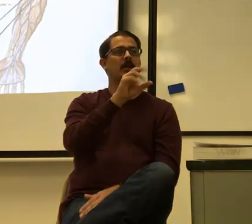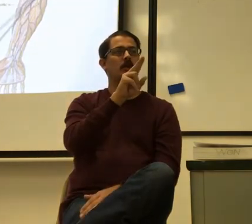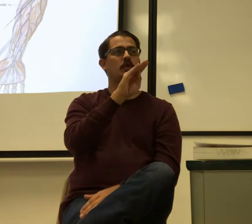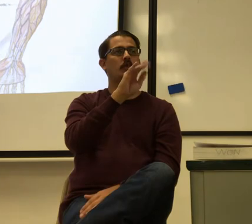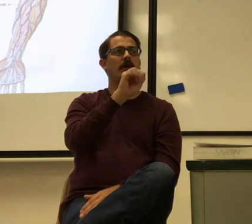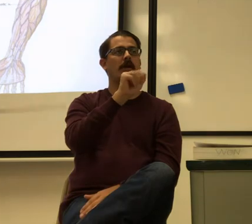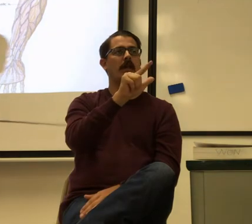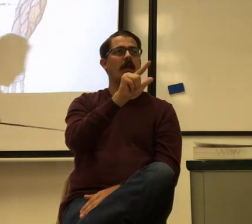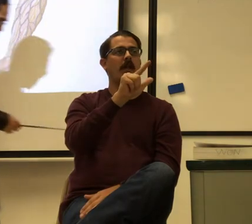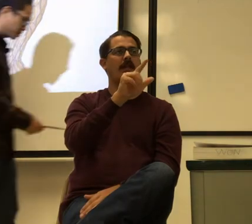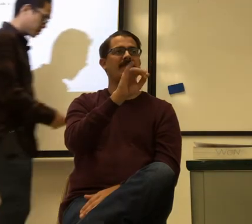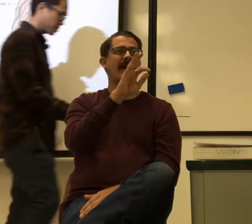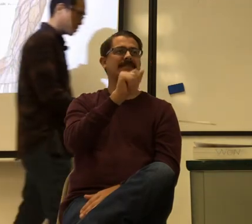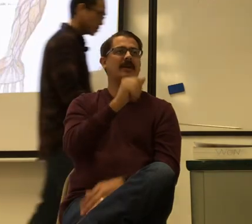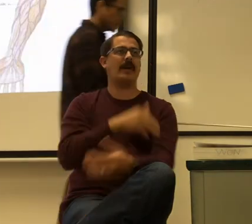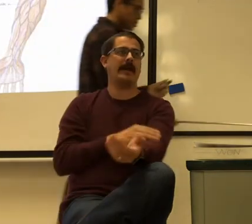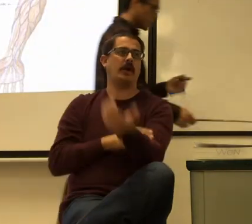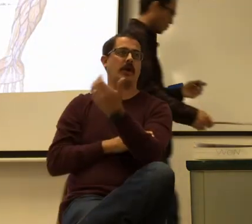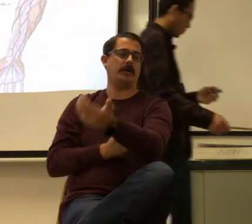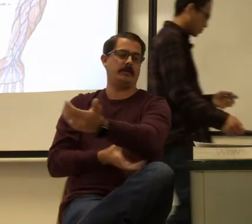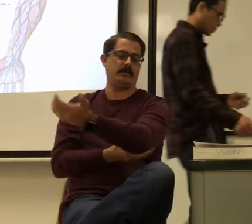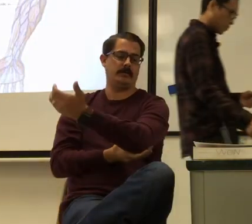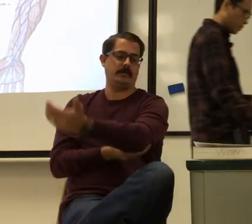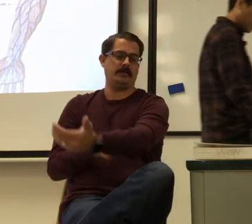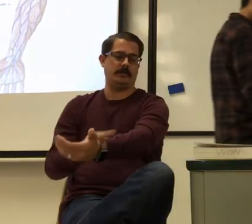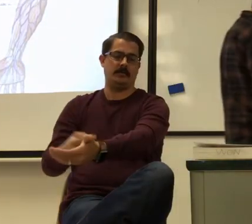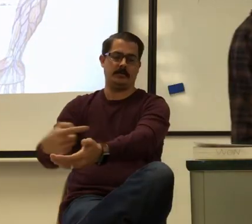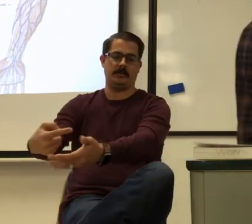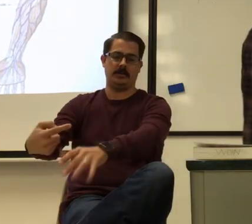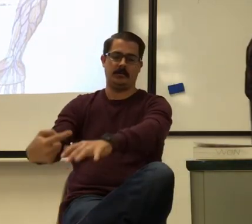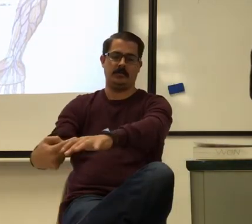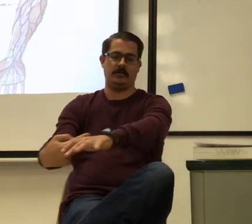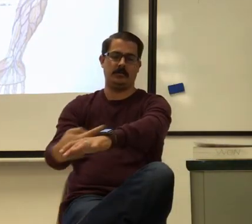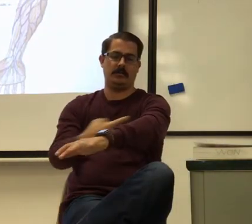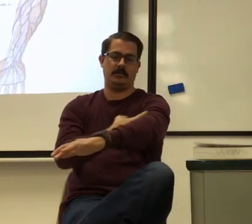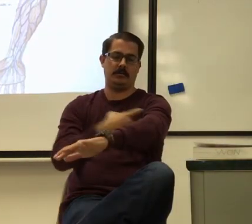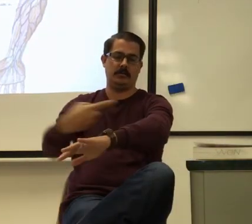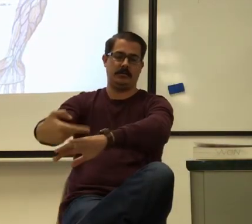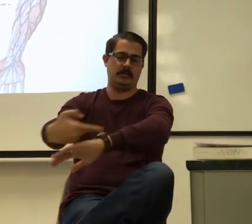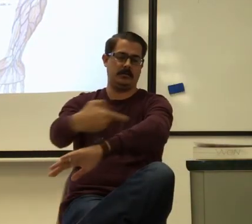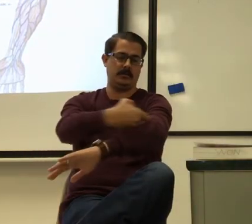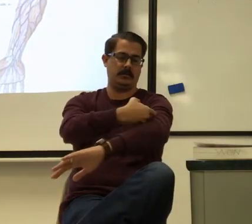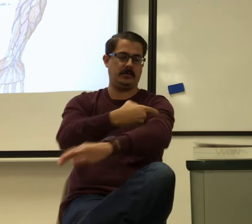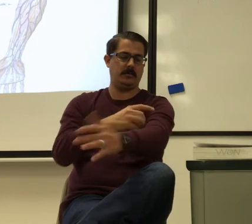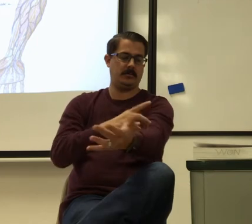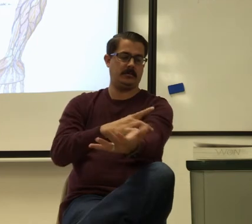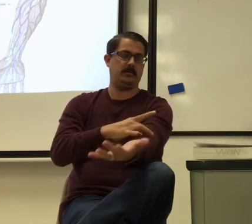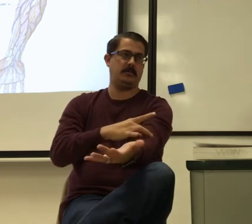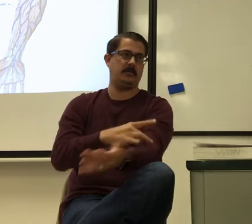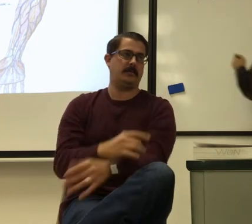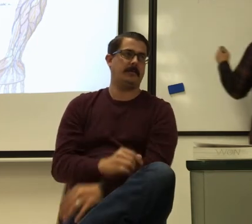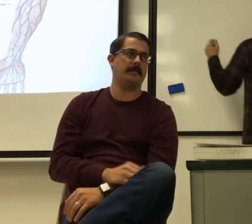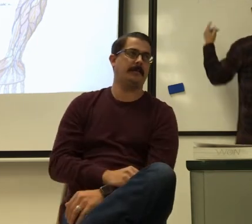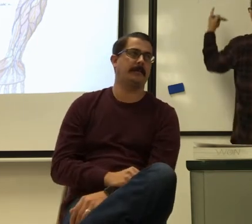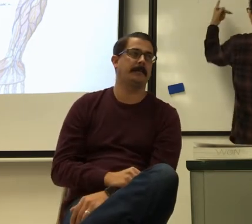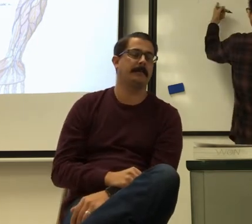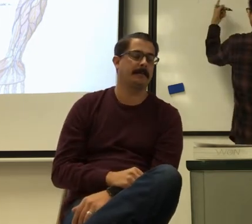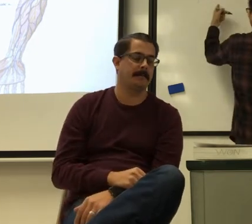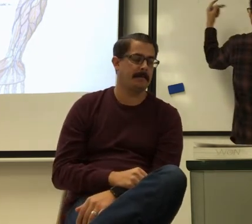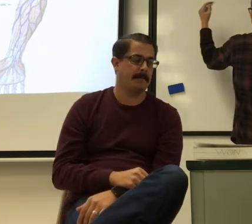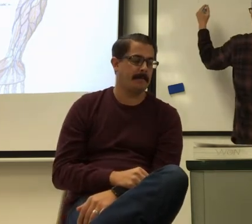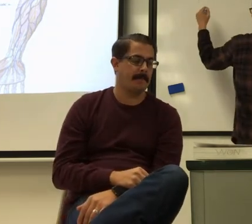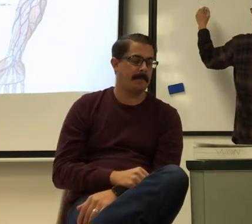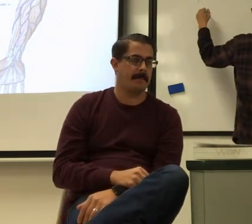or the crook of the elbow. So let's just know those three superficial veins in the upper limb. So